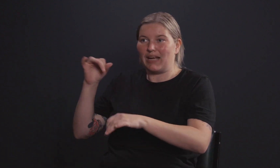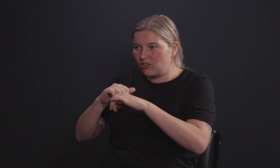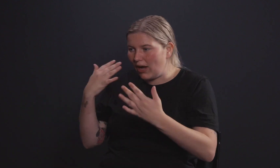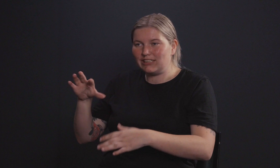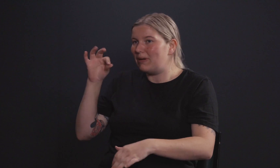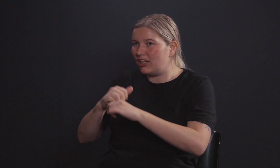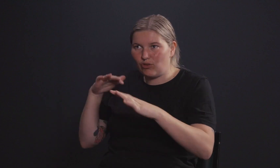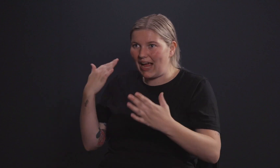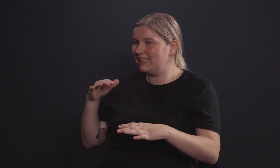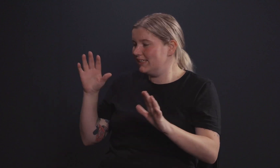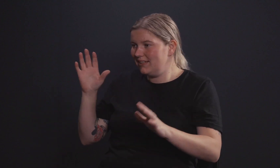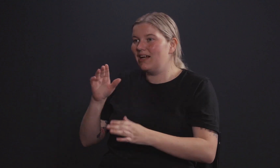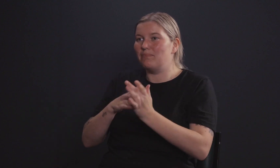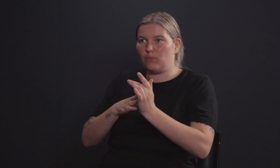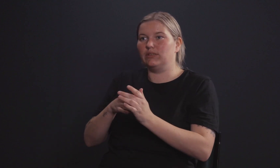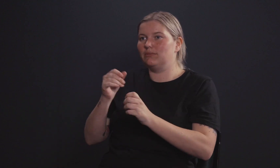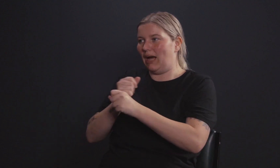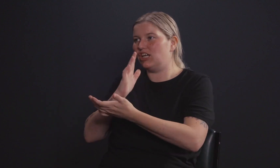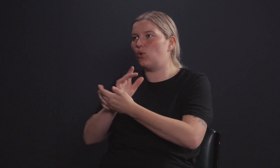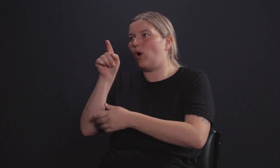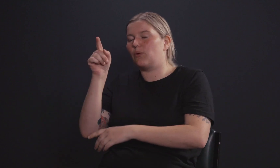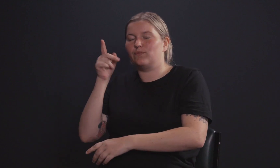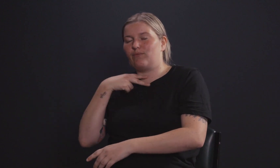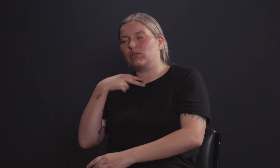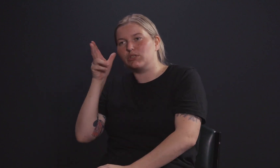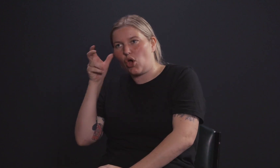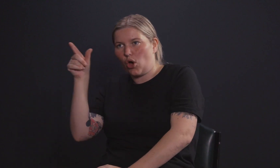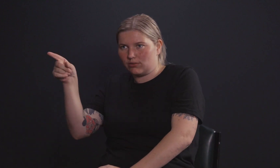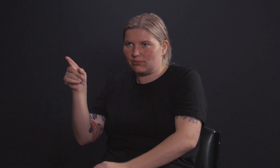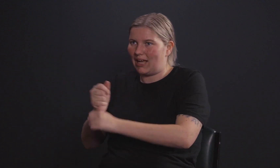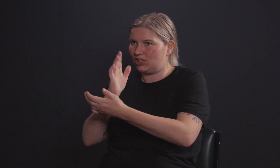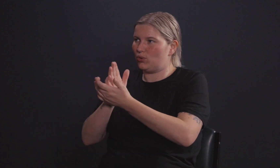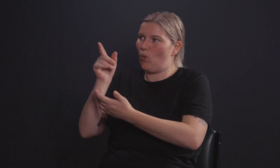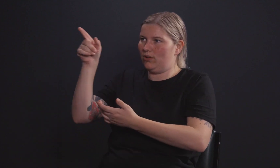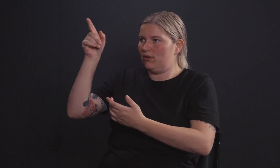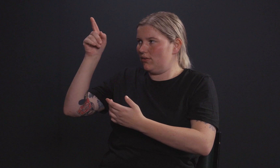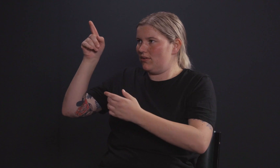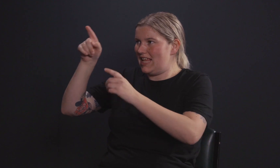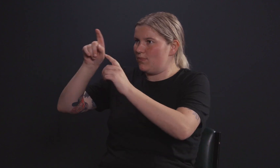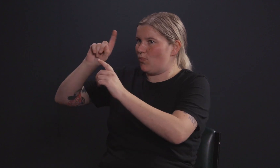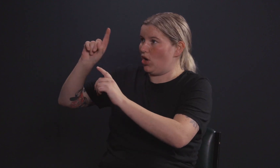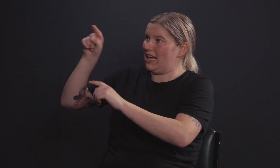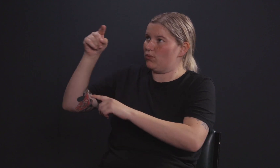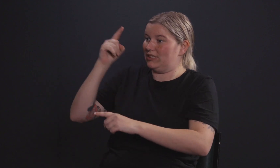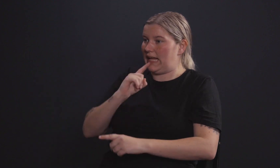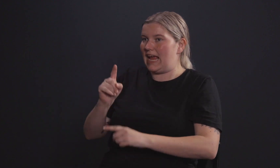partner said, "Save Grace, save Grace." Well, my mum made sure that his voice was heard and that his wishes were clearly expressed to the medical